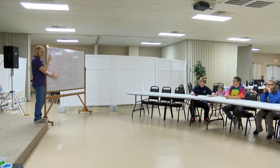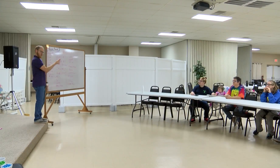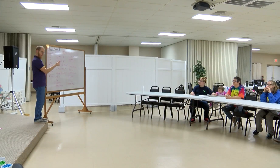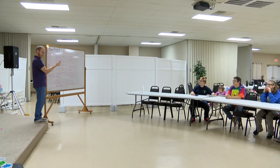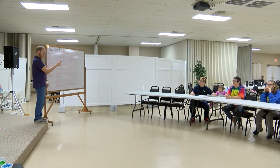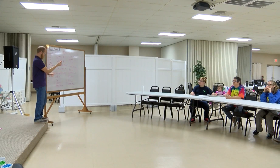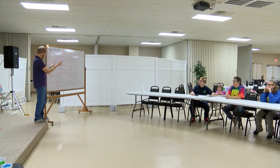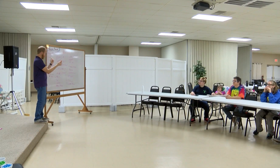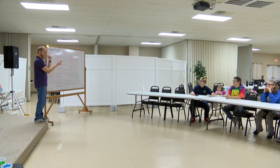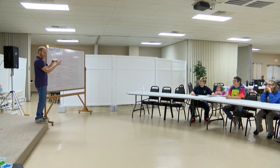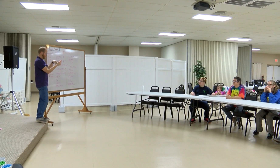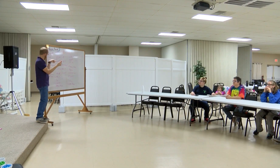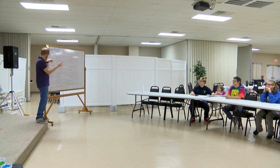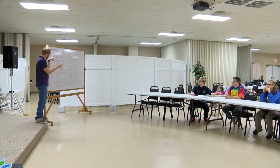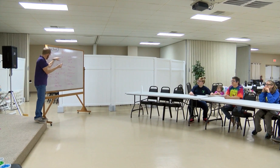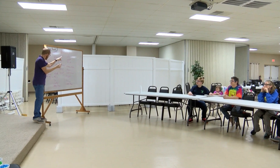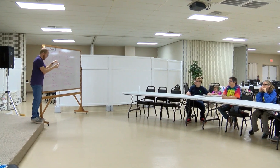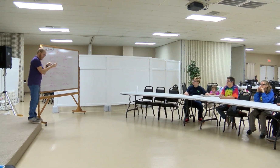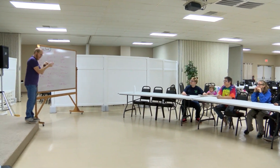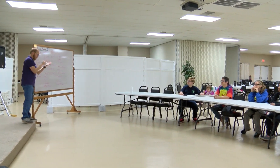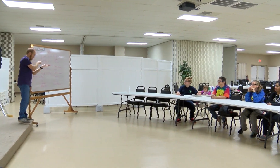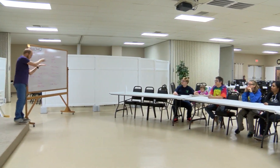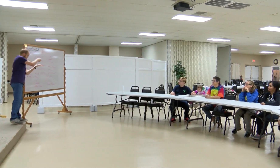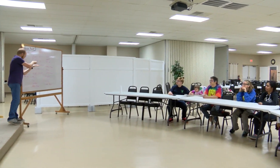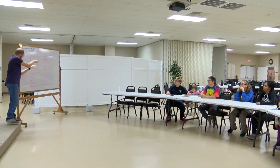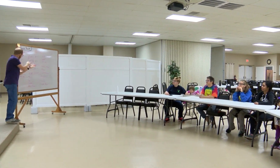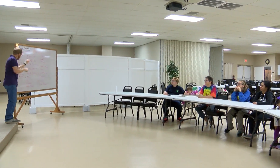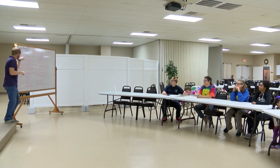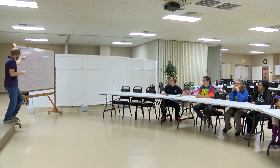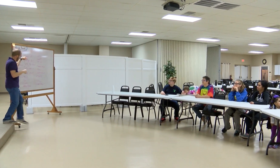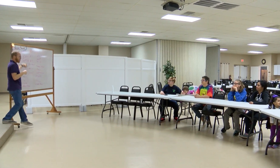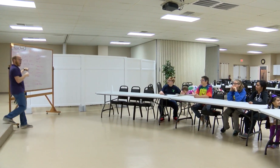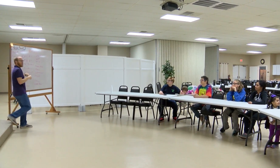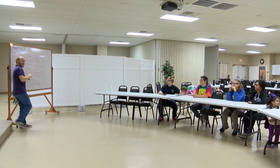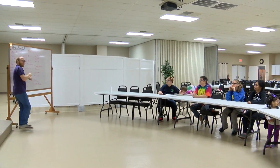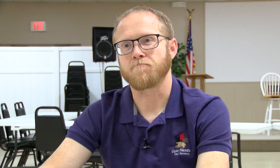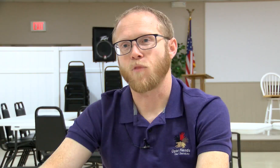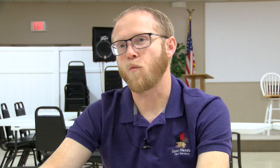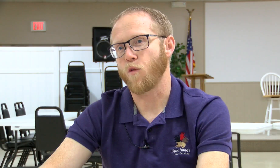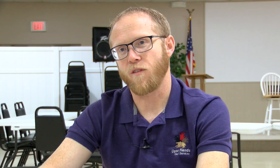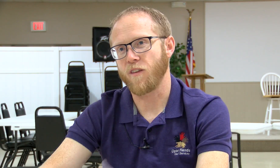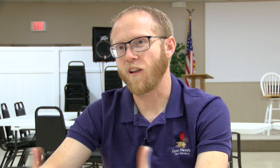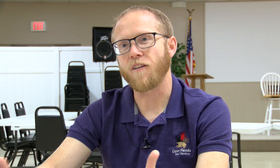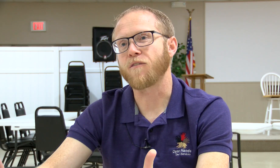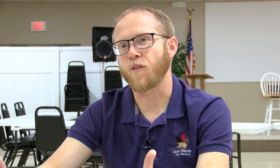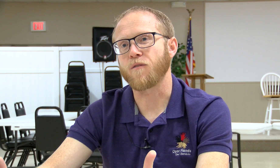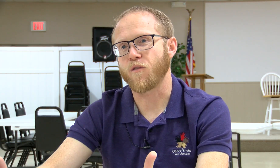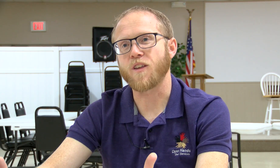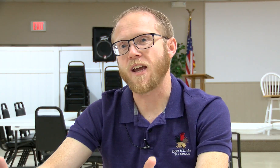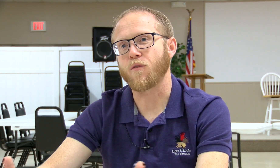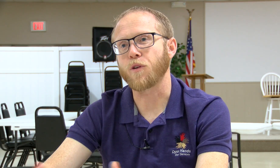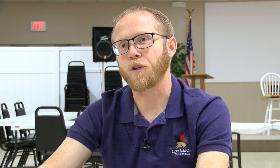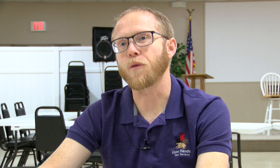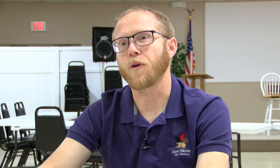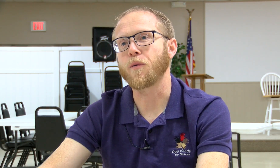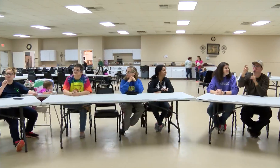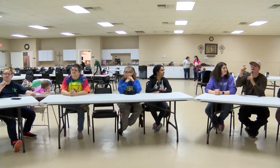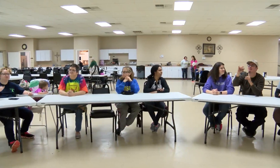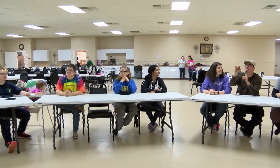more that I learned sign language, the more that I really got. involved in the community, the more that the love for the deaf really grew. About a year